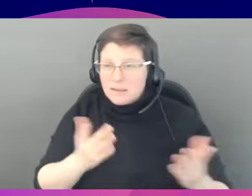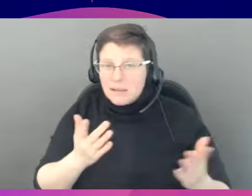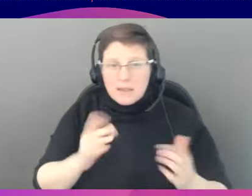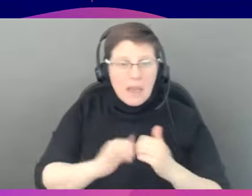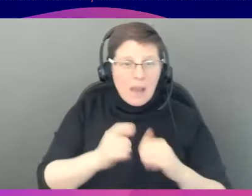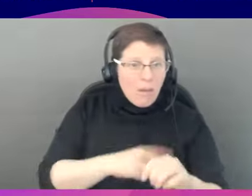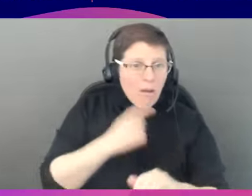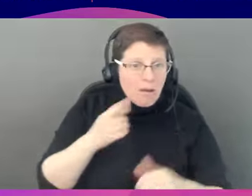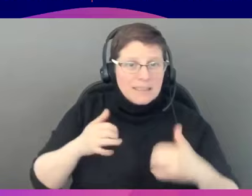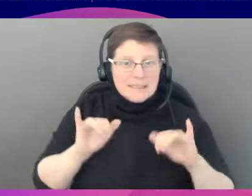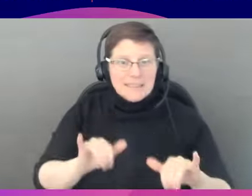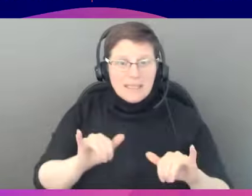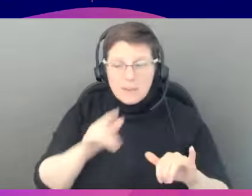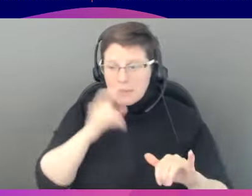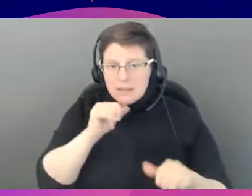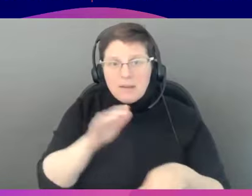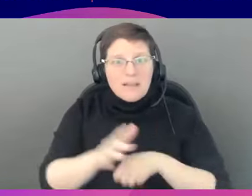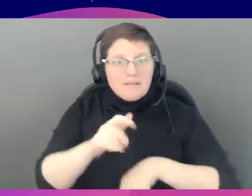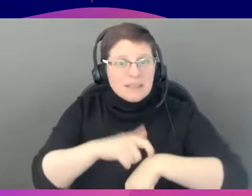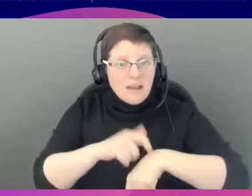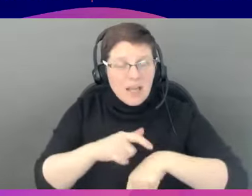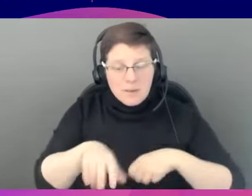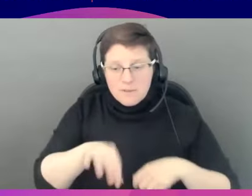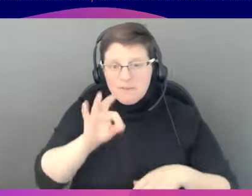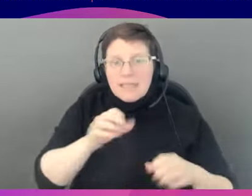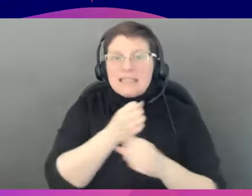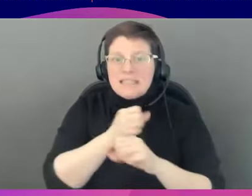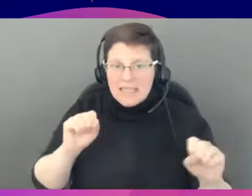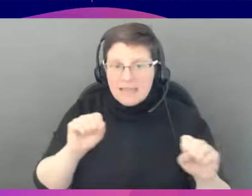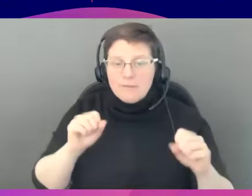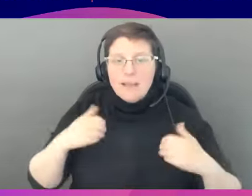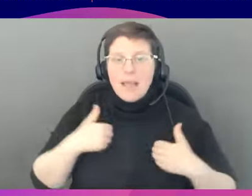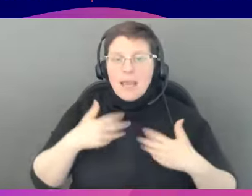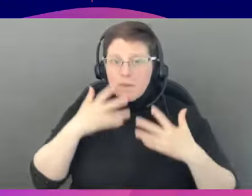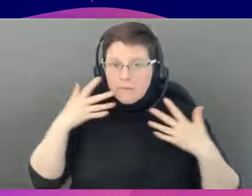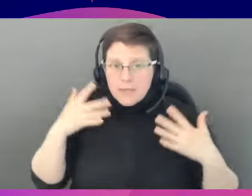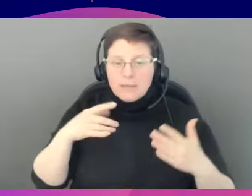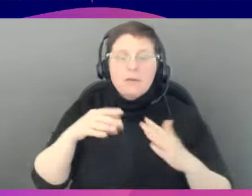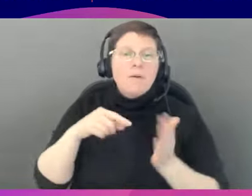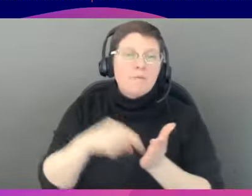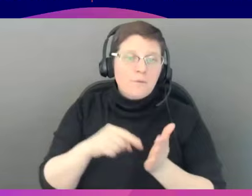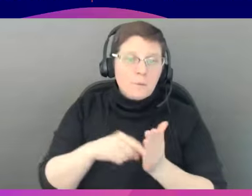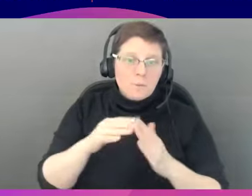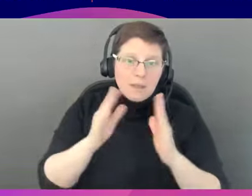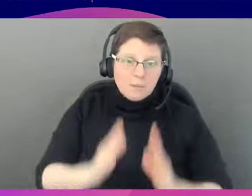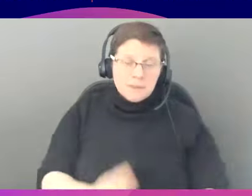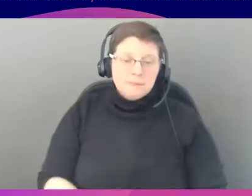an adequate amount of time for them to secure safe, animal-friendly, affordable housing.